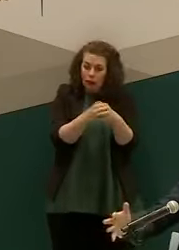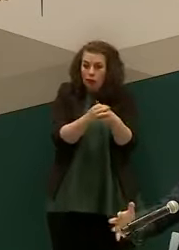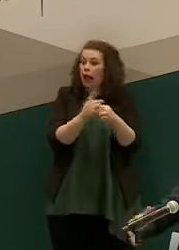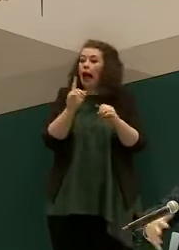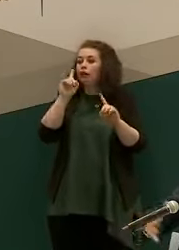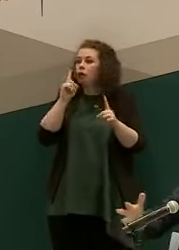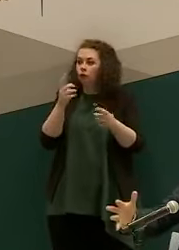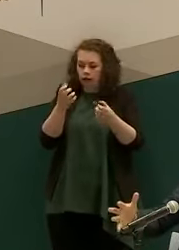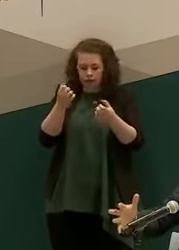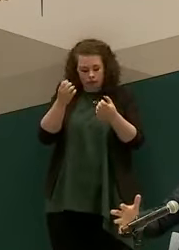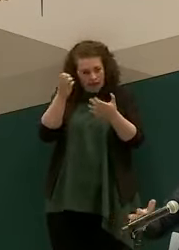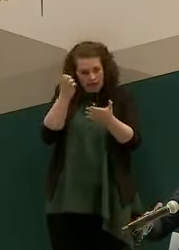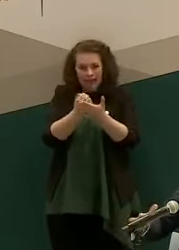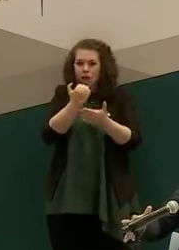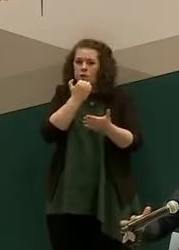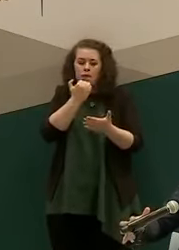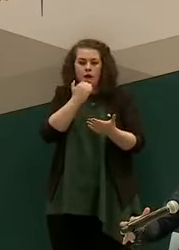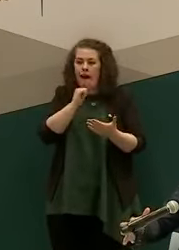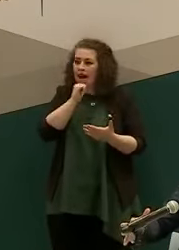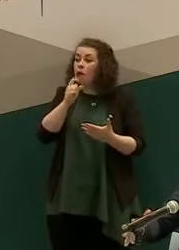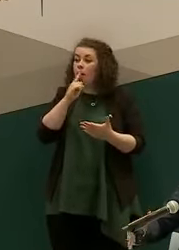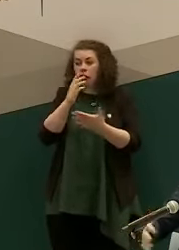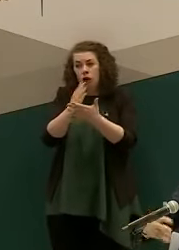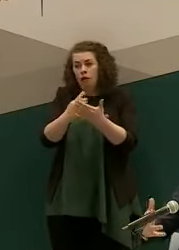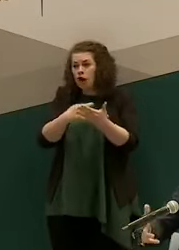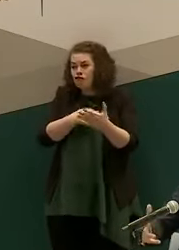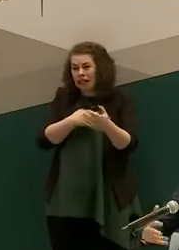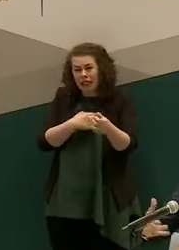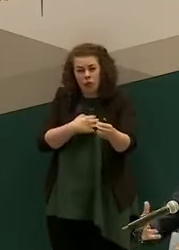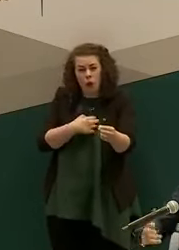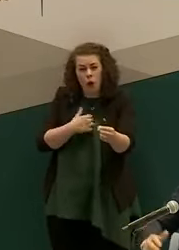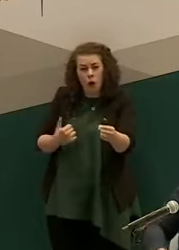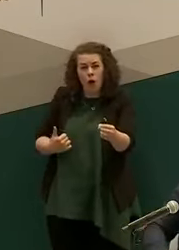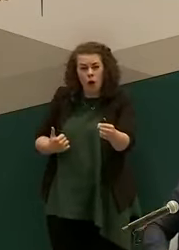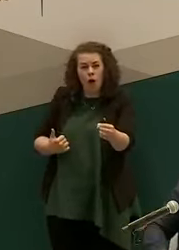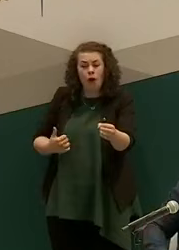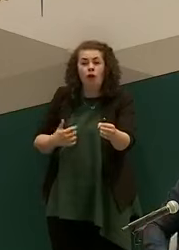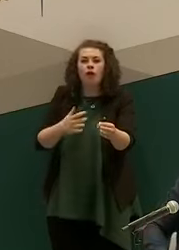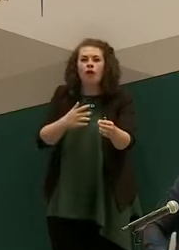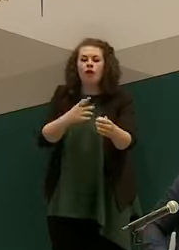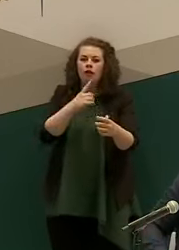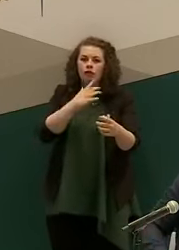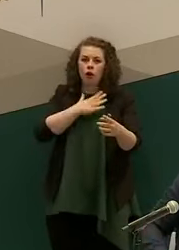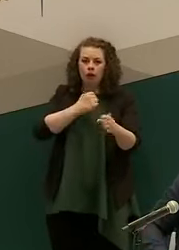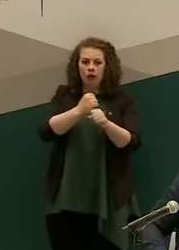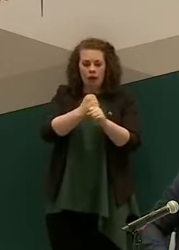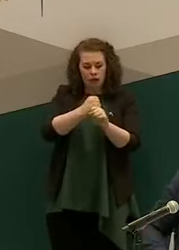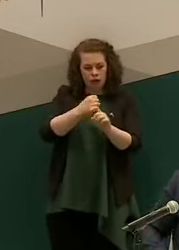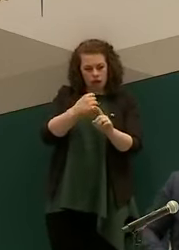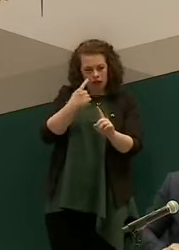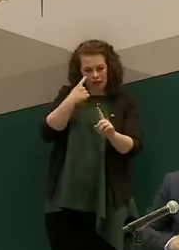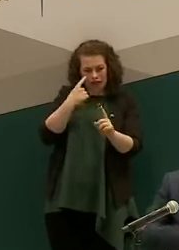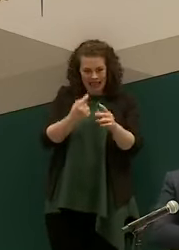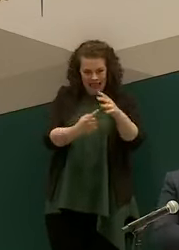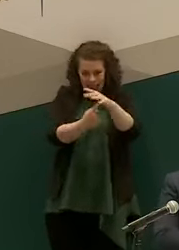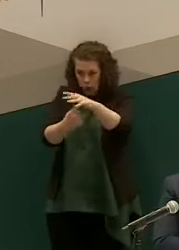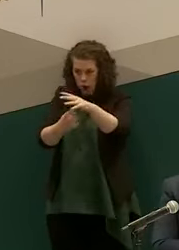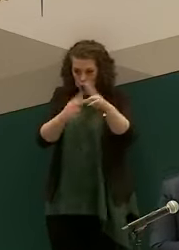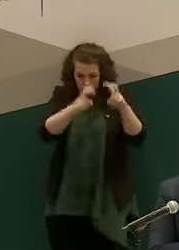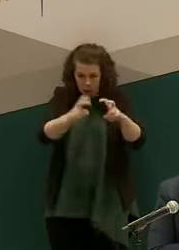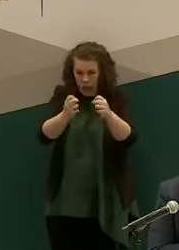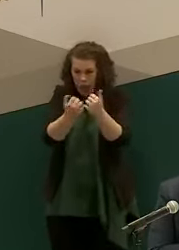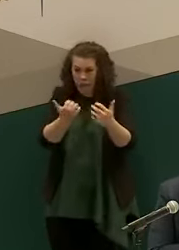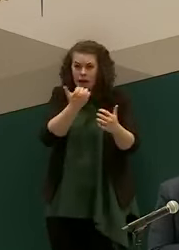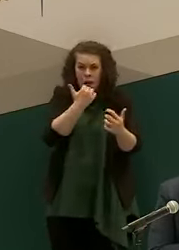available to me now about what the sizes are, but some of them are really quite small. And if we were identifying numbers of cases and numbers of deaths in individual institutions, I think we'd run the